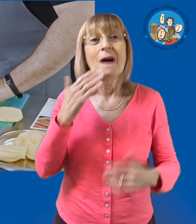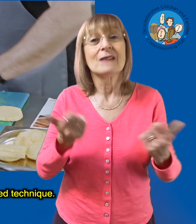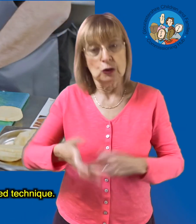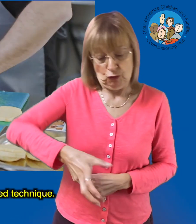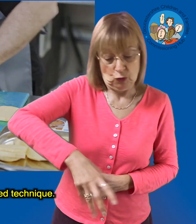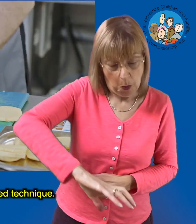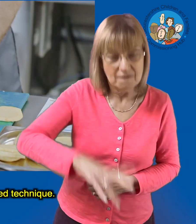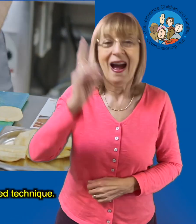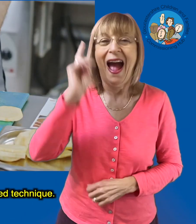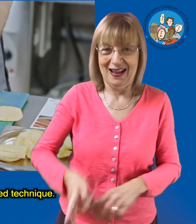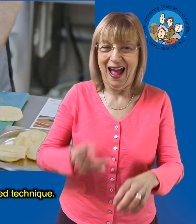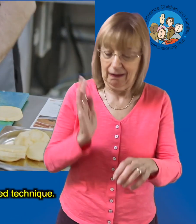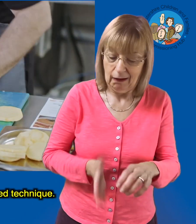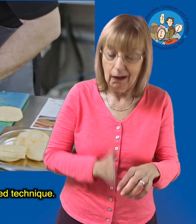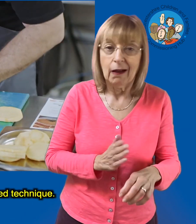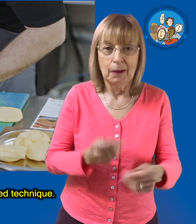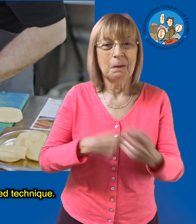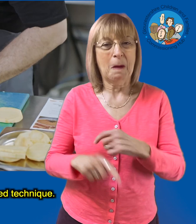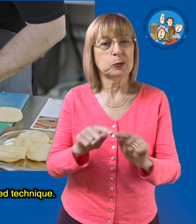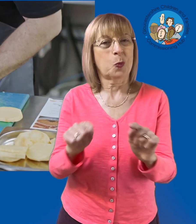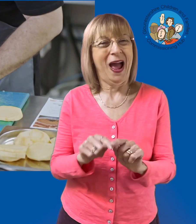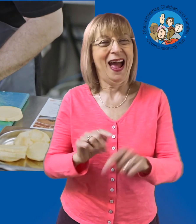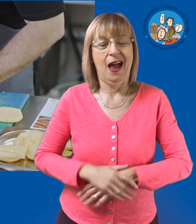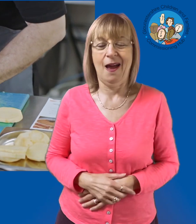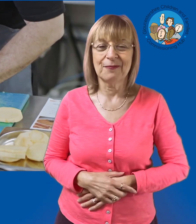The claw technique is probably the most used technique.